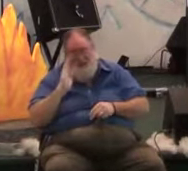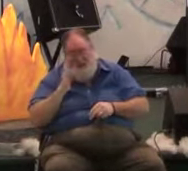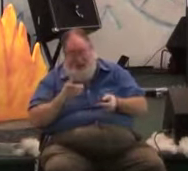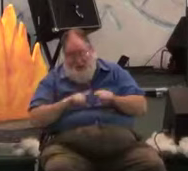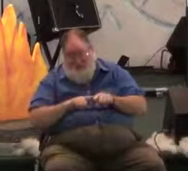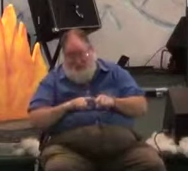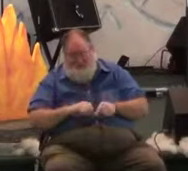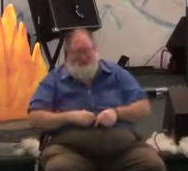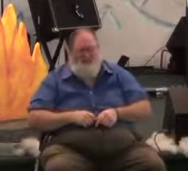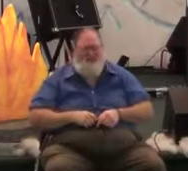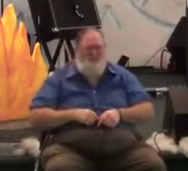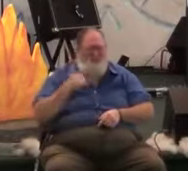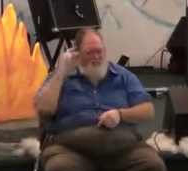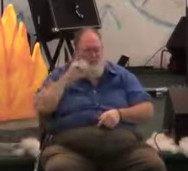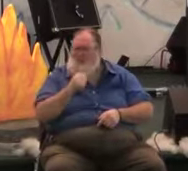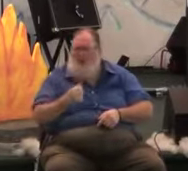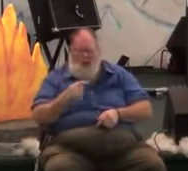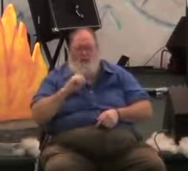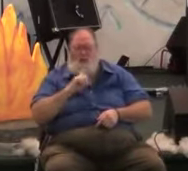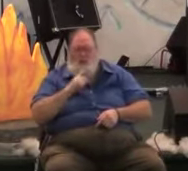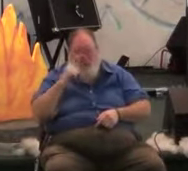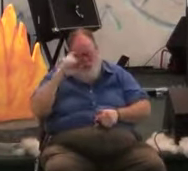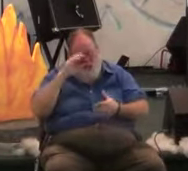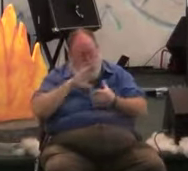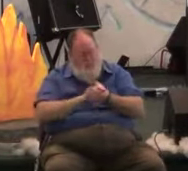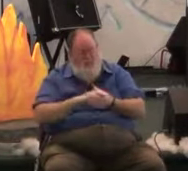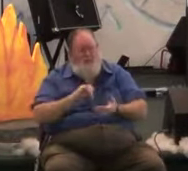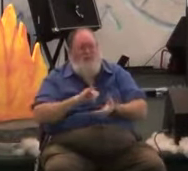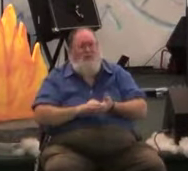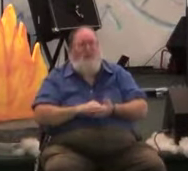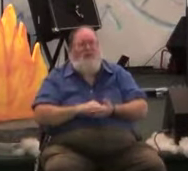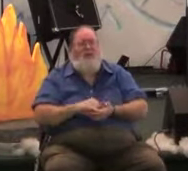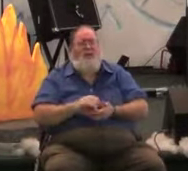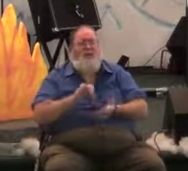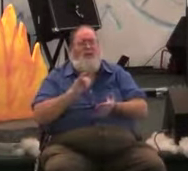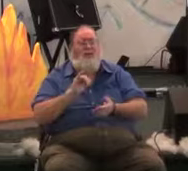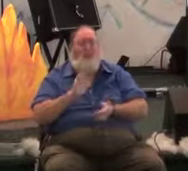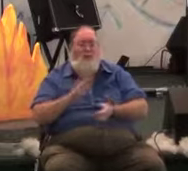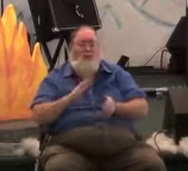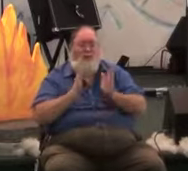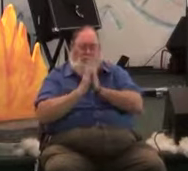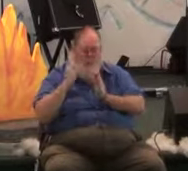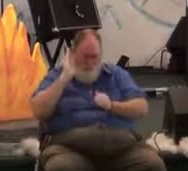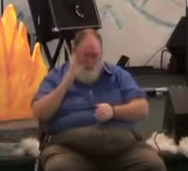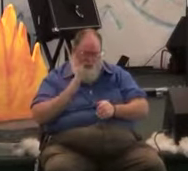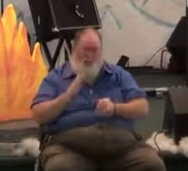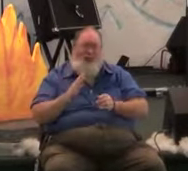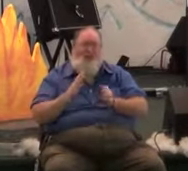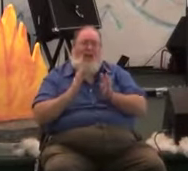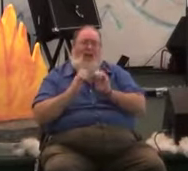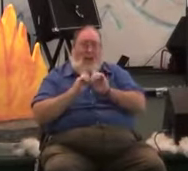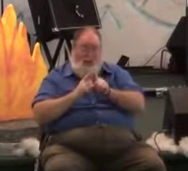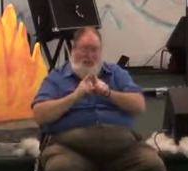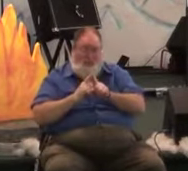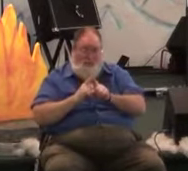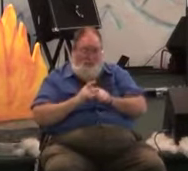Almighty, then you're double-minded and you're unstable in all you do. Now, that's kind of a scary